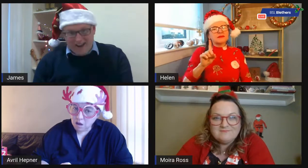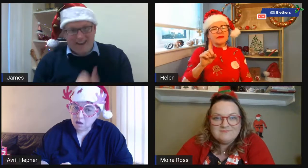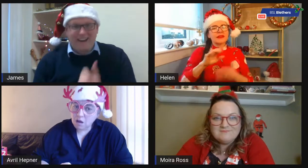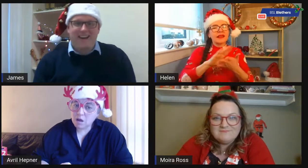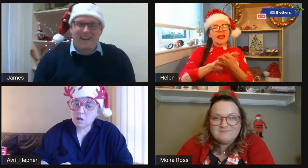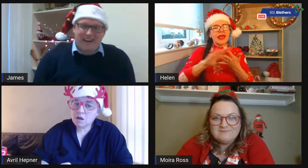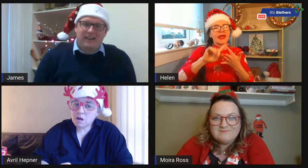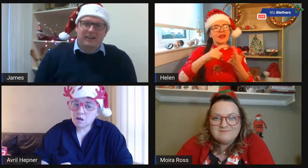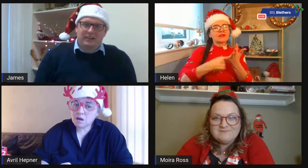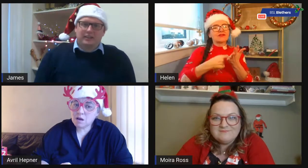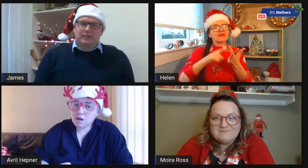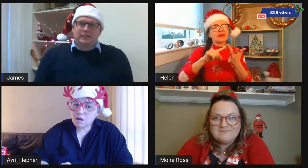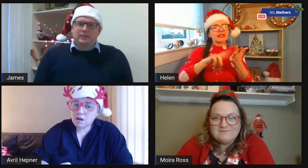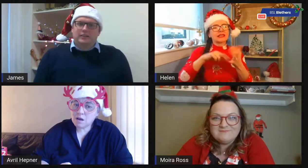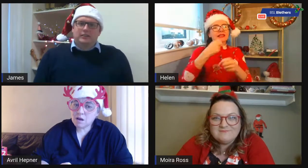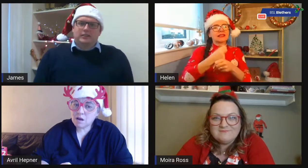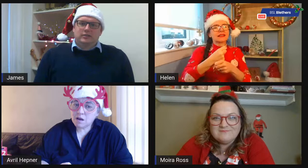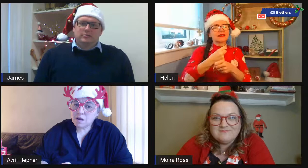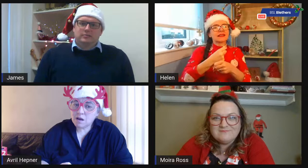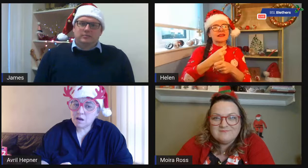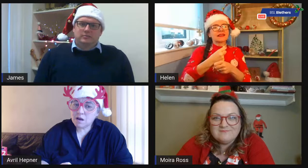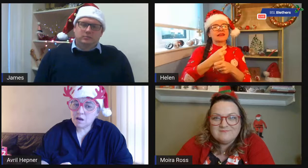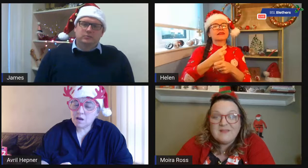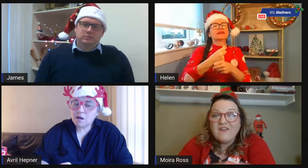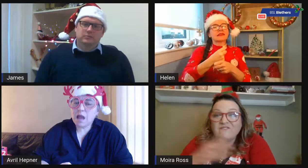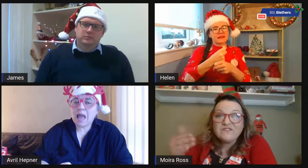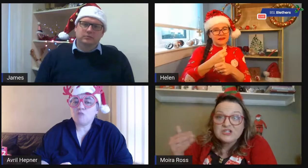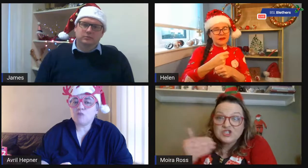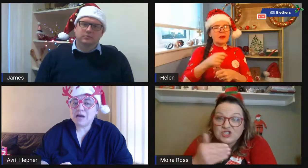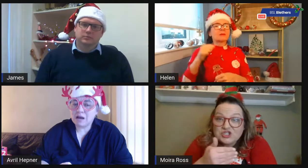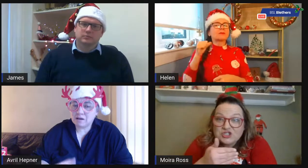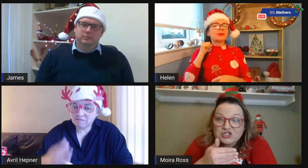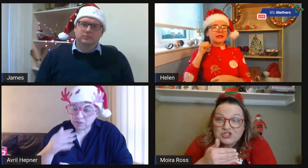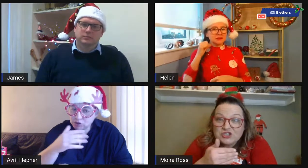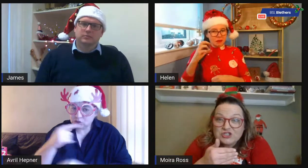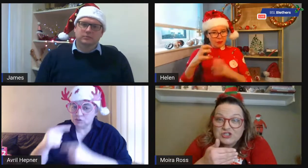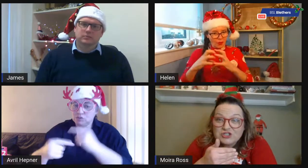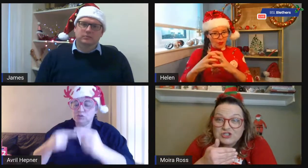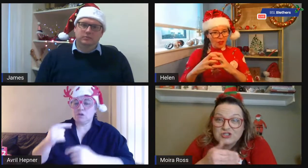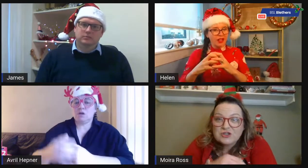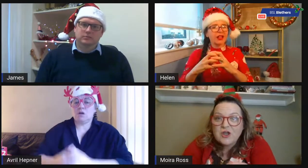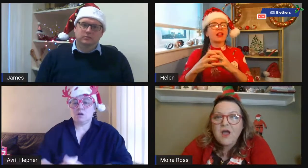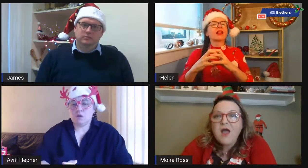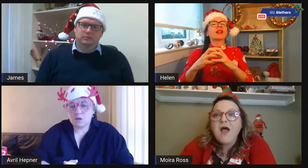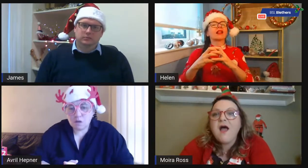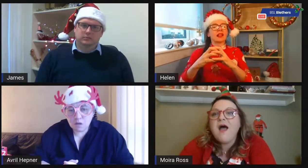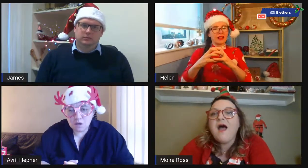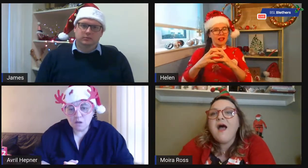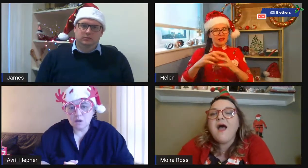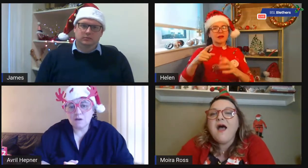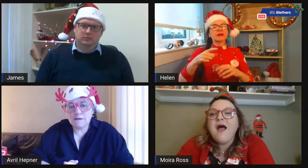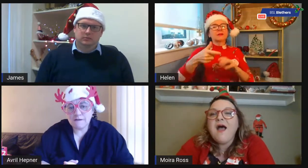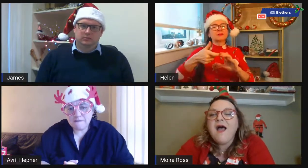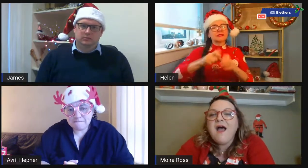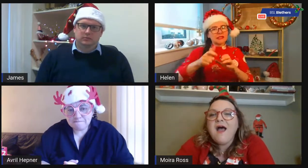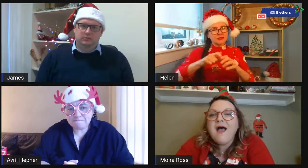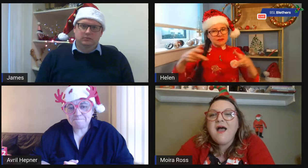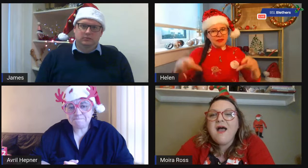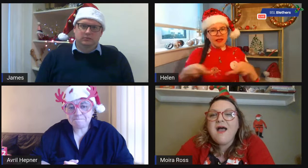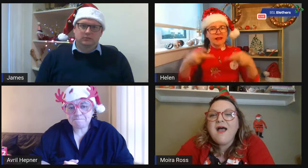having a German Christmas, which is herring. So you eat fish? Oh, wow. Yes,